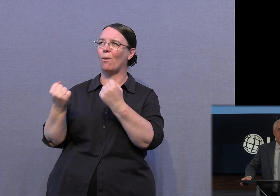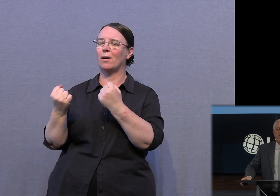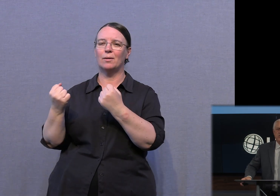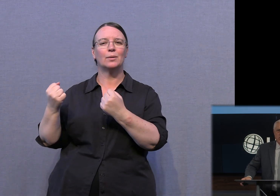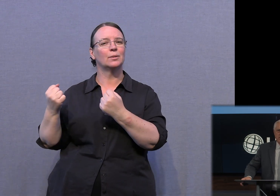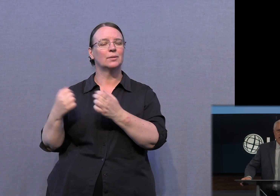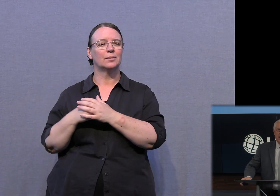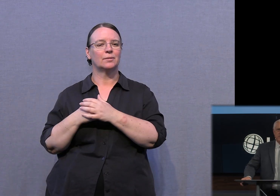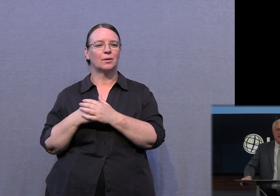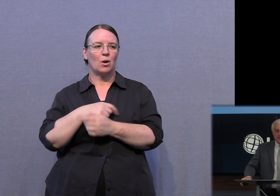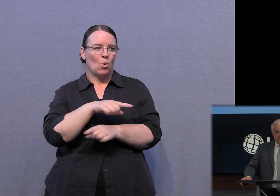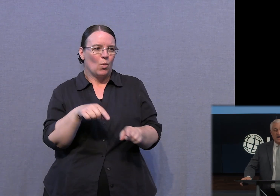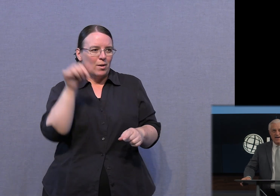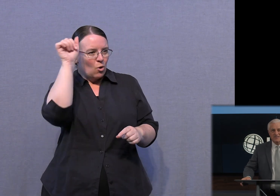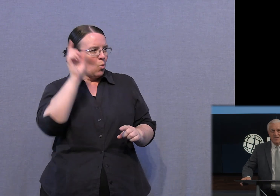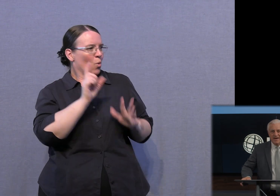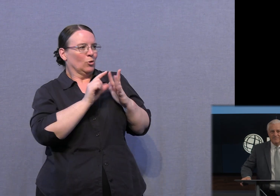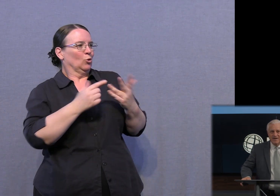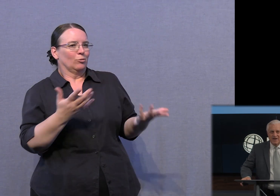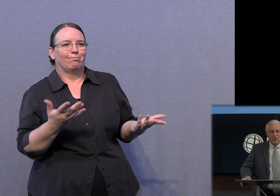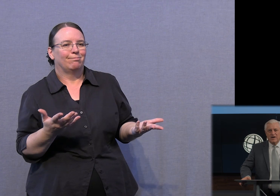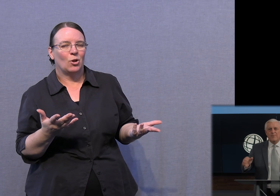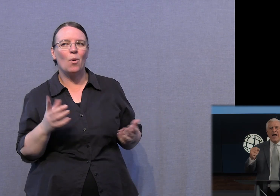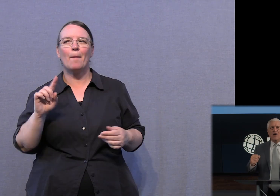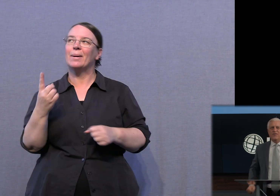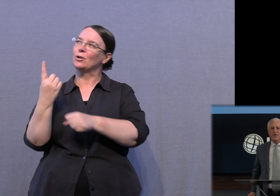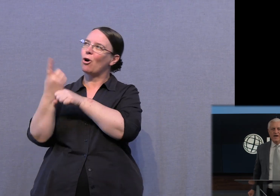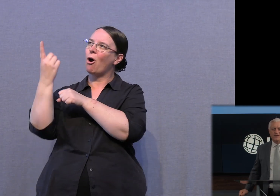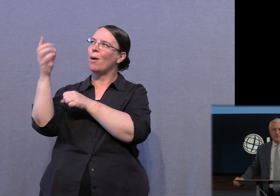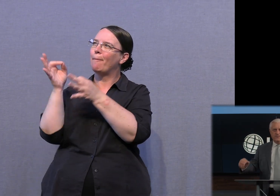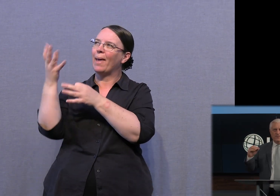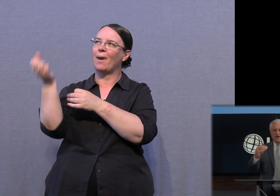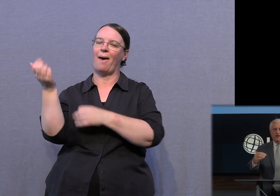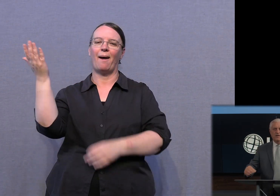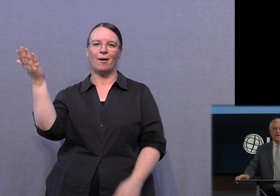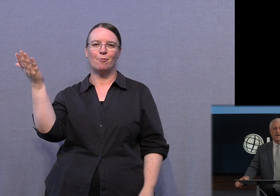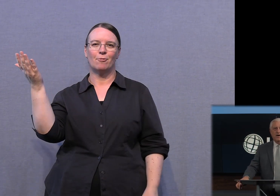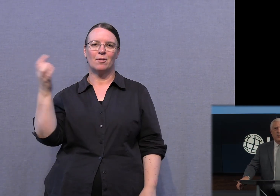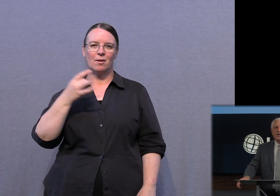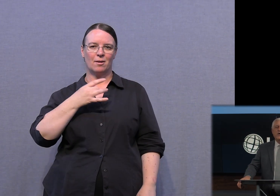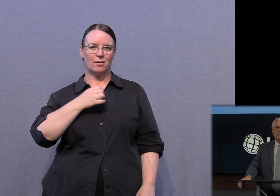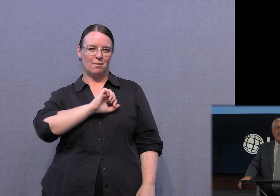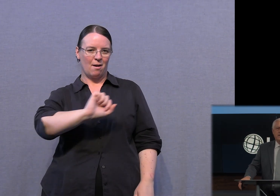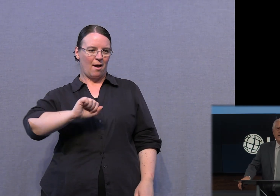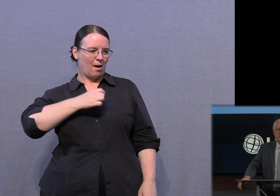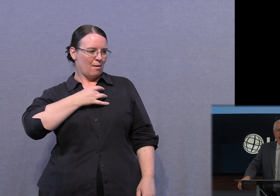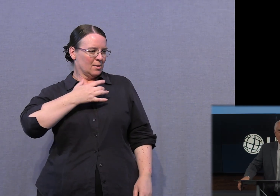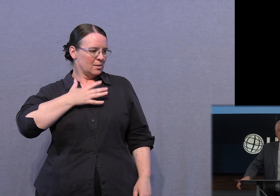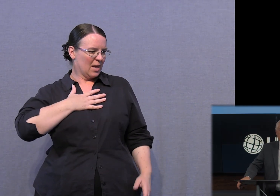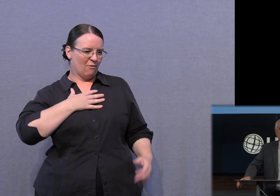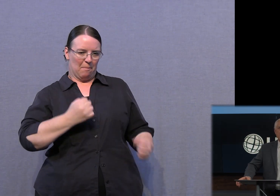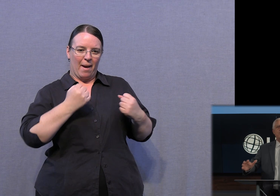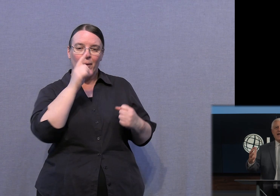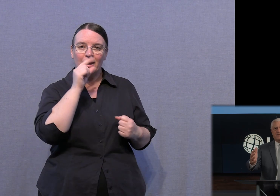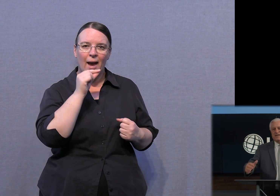in these uncertain times, but God has a plan. We're not powerful enough to fulfill what we think needs to happen.